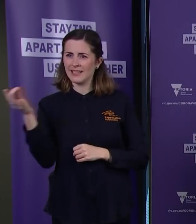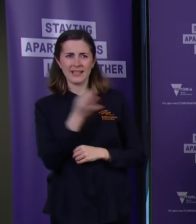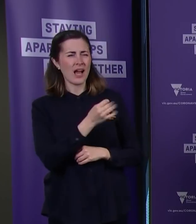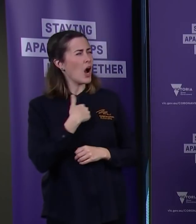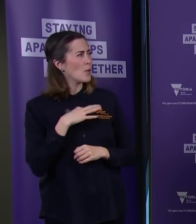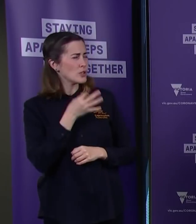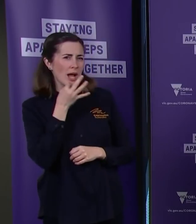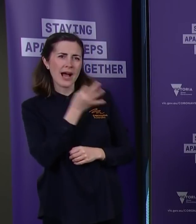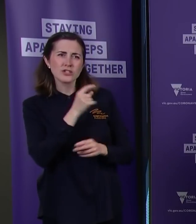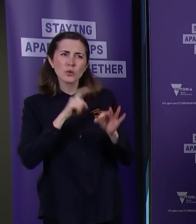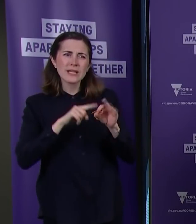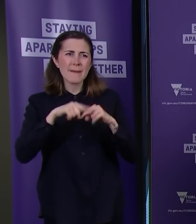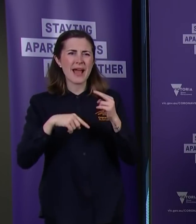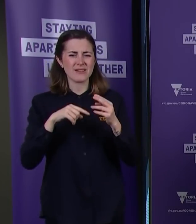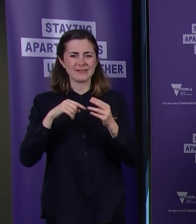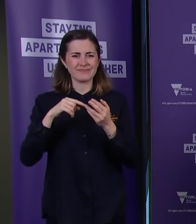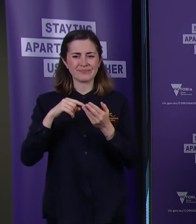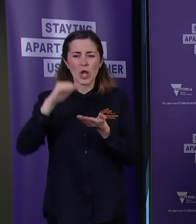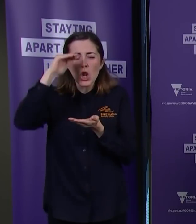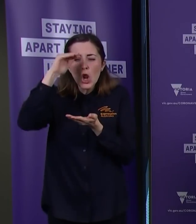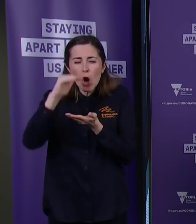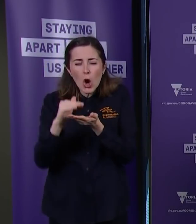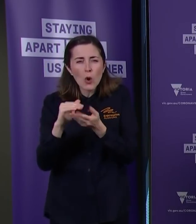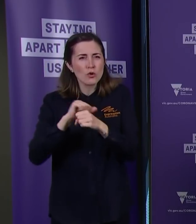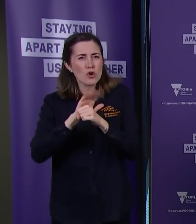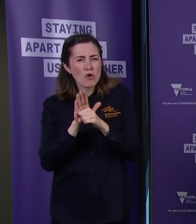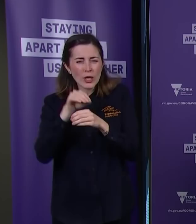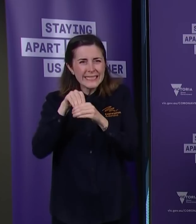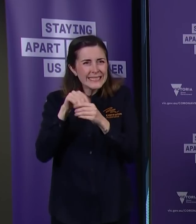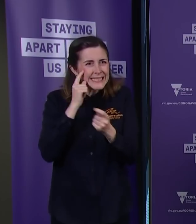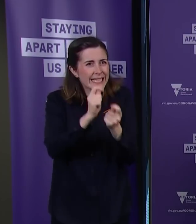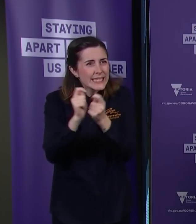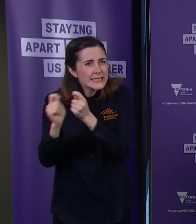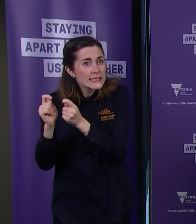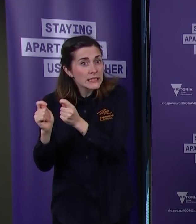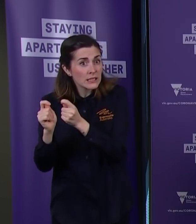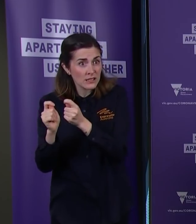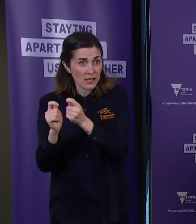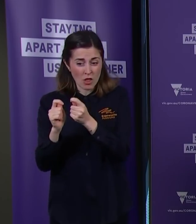not sure if this is a question for you or Professor Sutton, but we had a couple of those yesterday as well. Yes. Have they been resolved